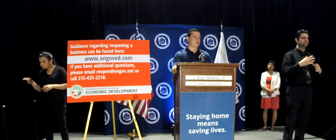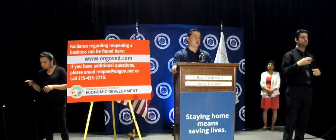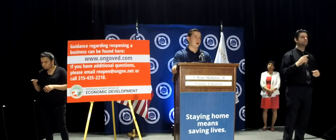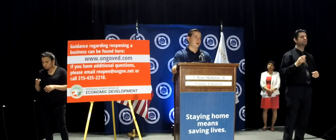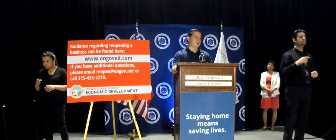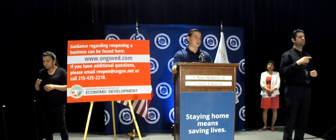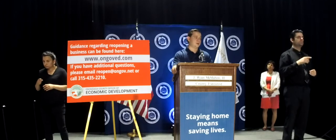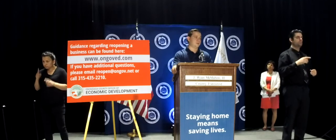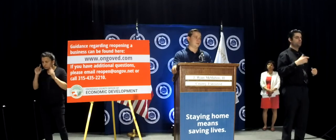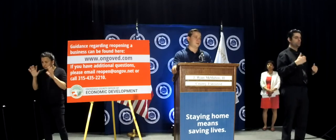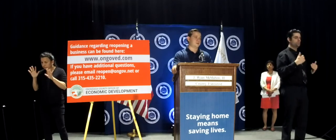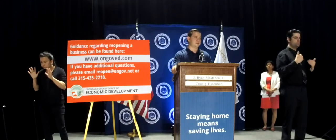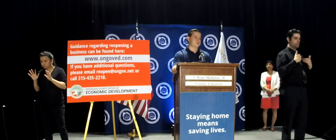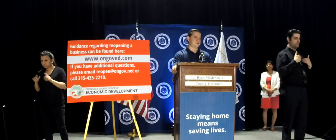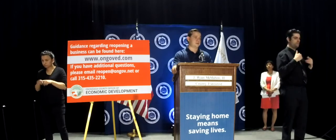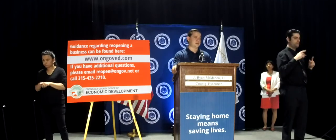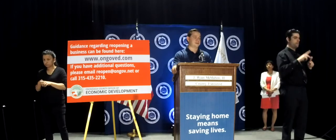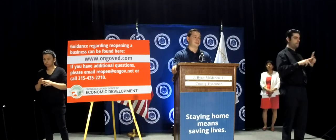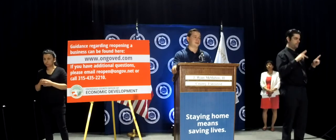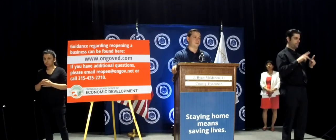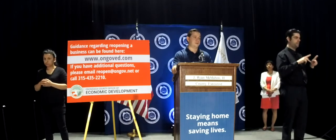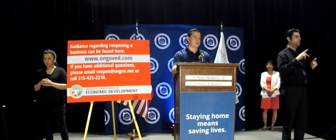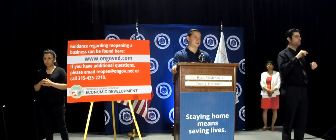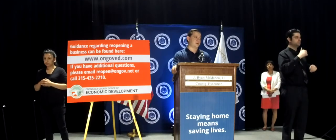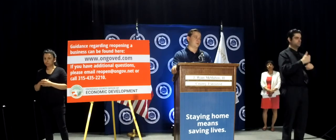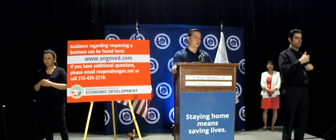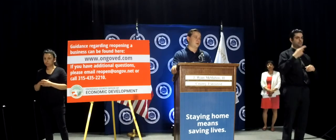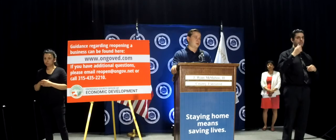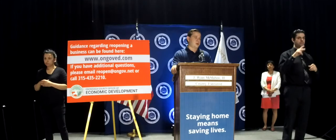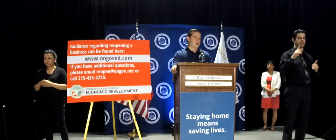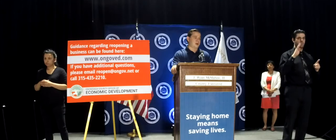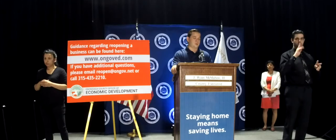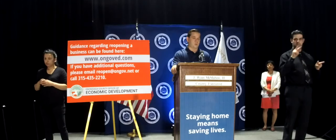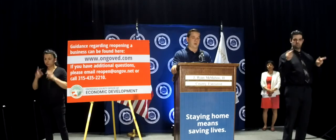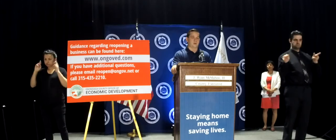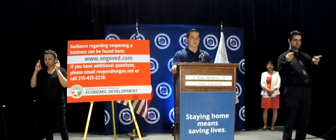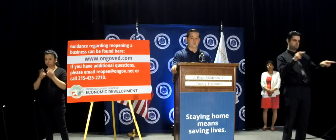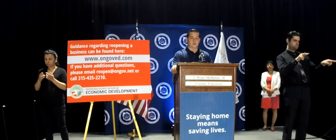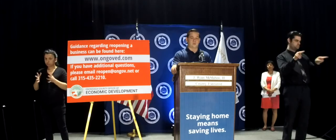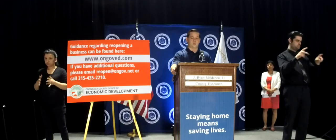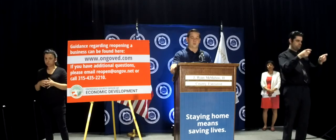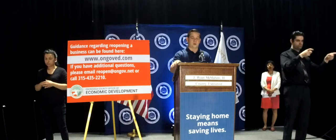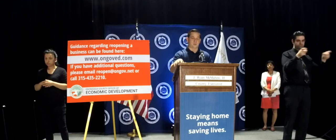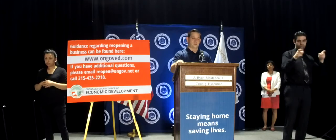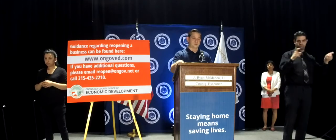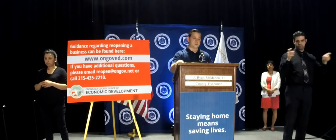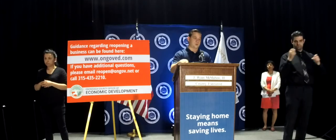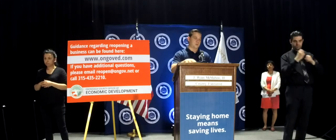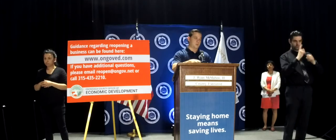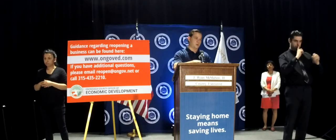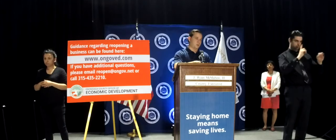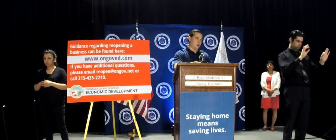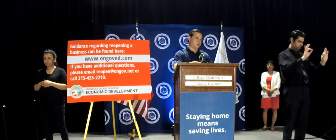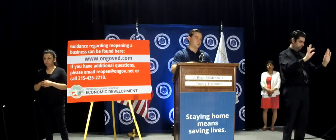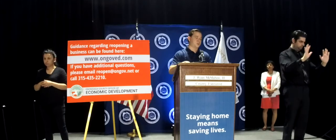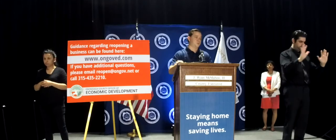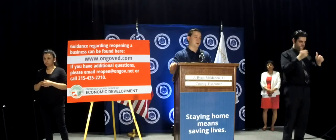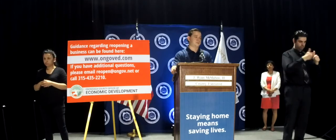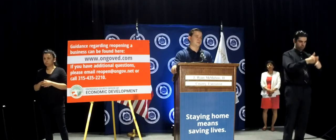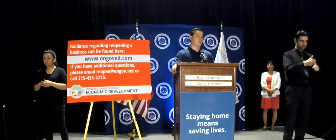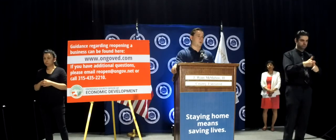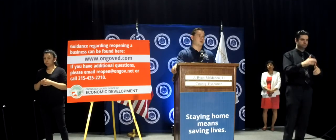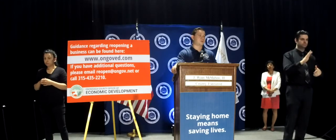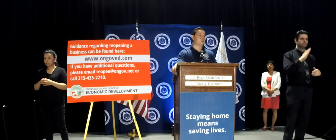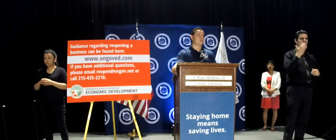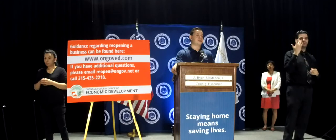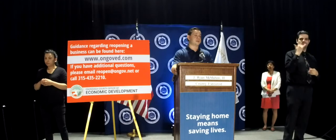control because it's not safe. And so we'll have people at our beaches, we'll have people at our parks. We